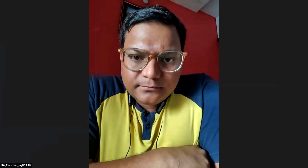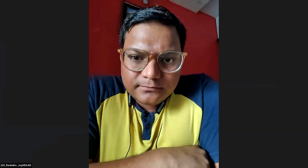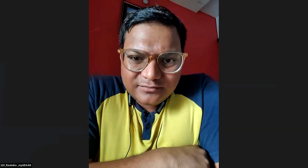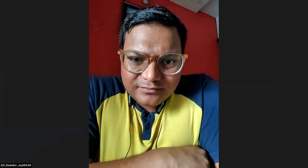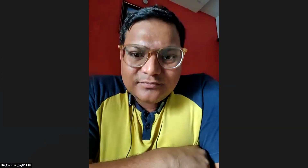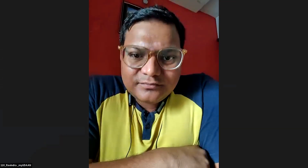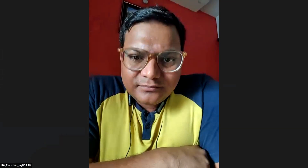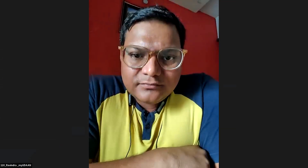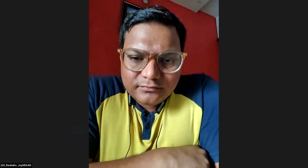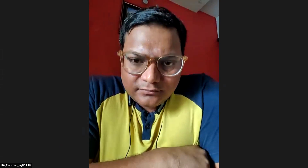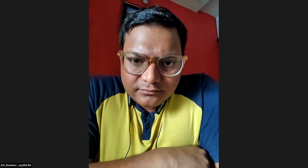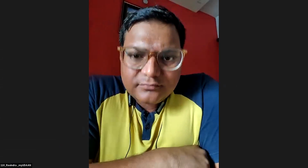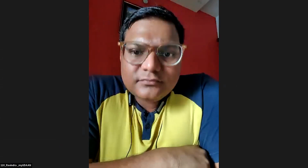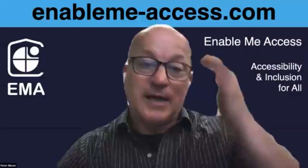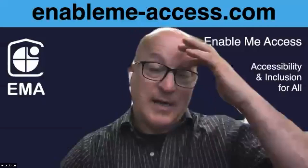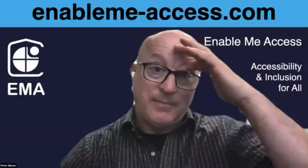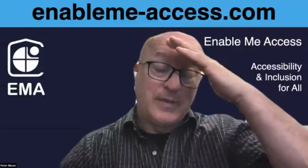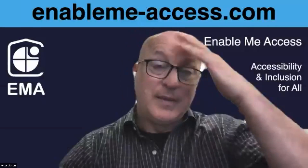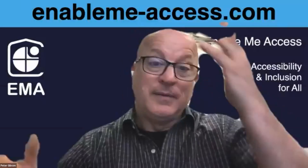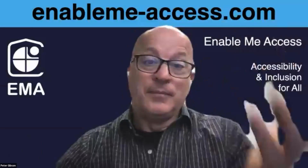made a complaint in Sugamya Bharat.